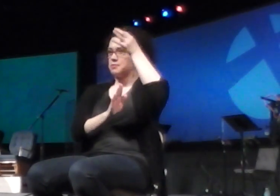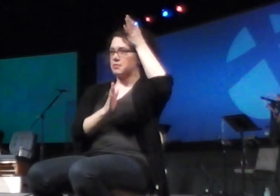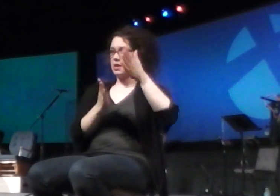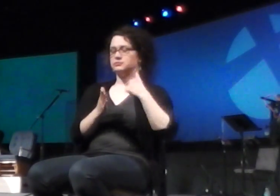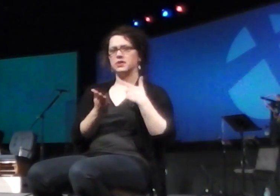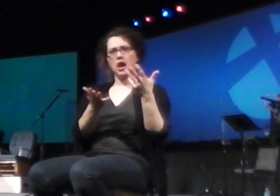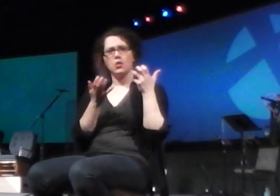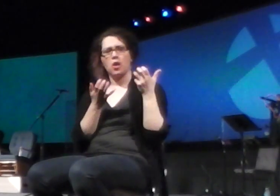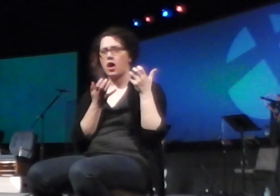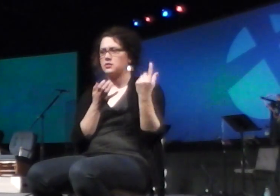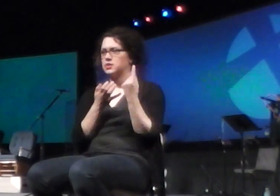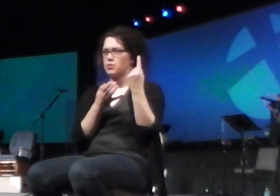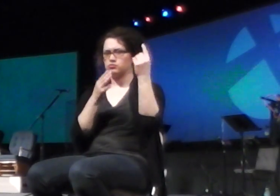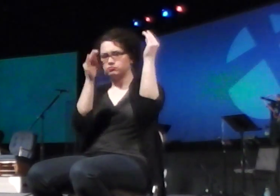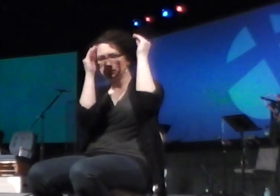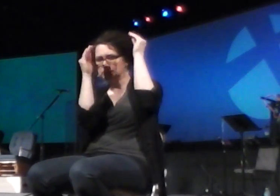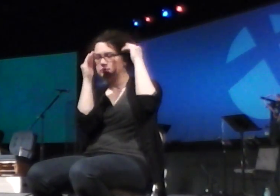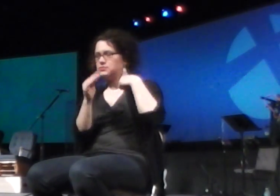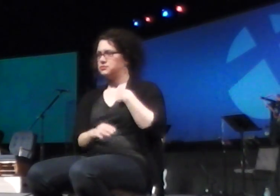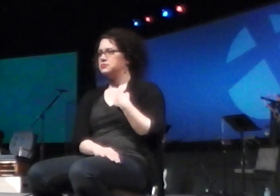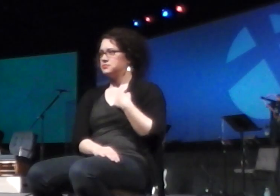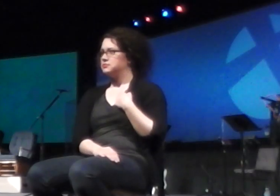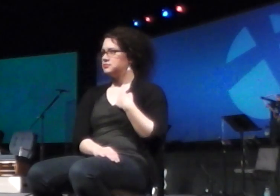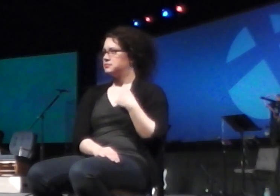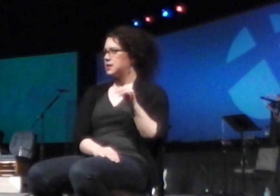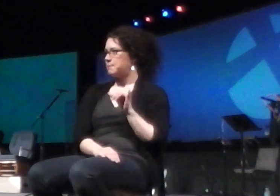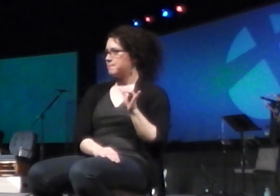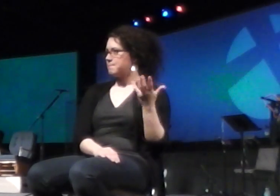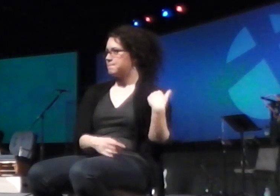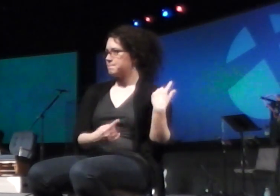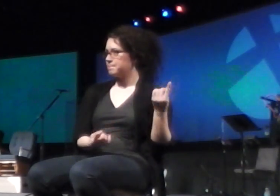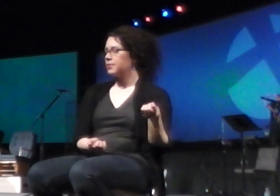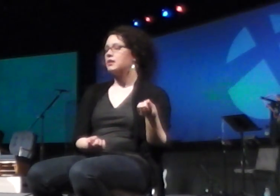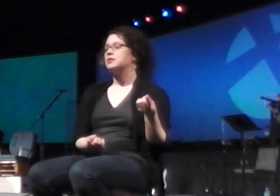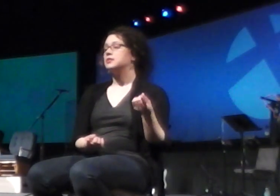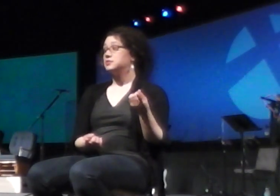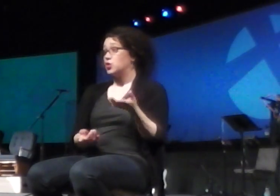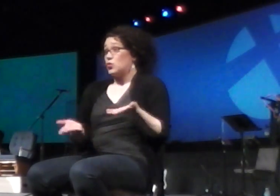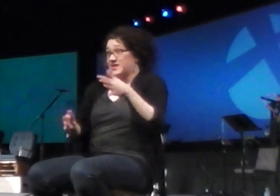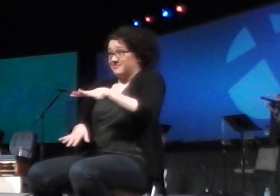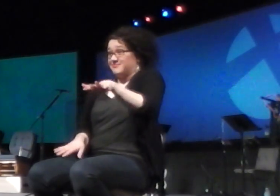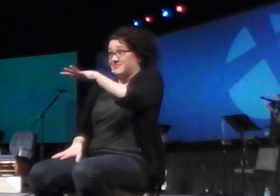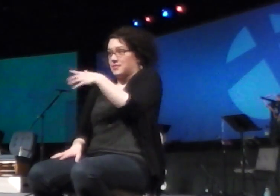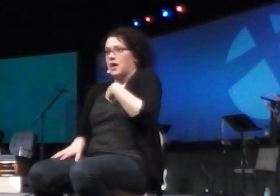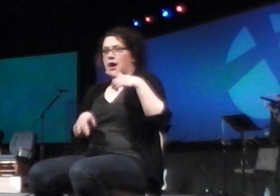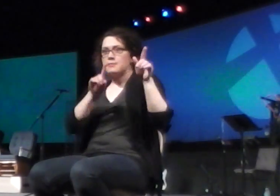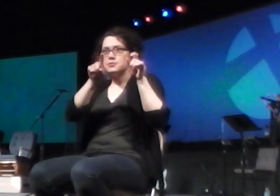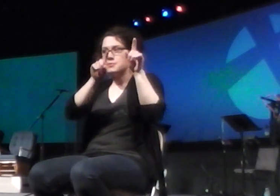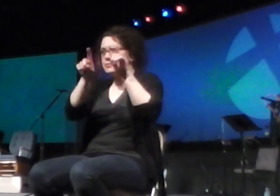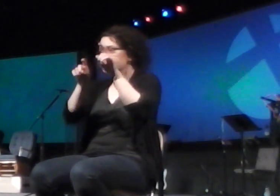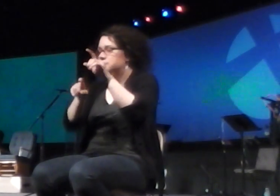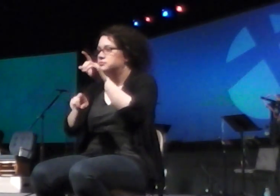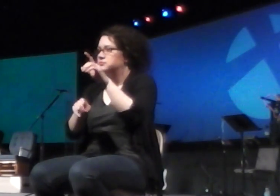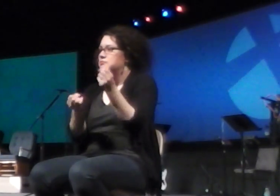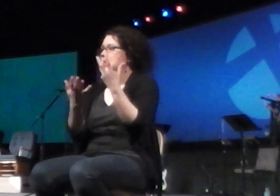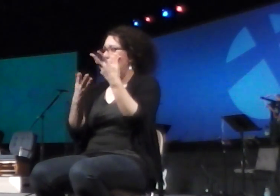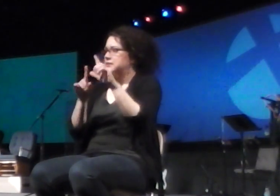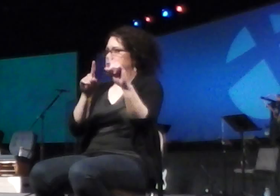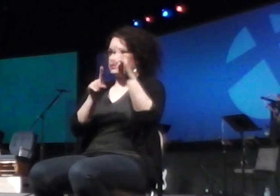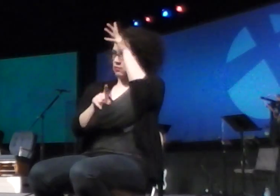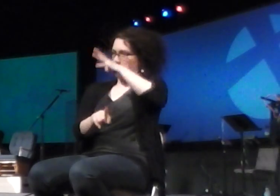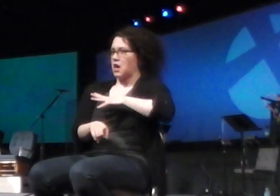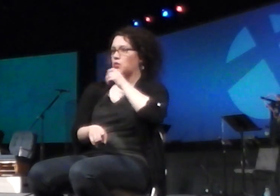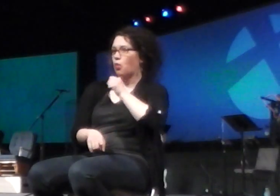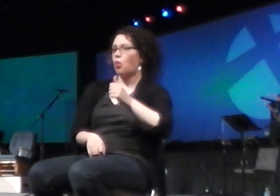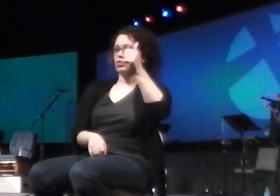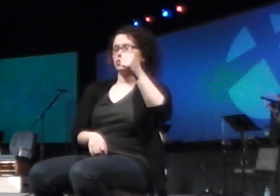older pastors who really know how to do this well. And so here's what I did. I went around in this area to several mentors, several guys who were older guys